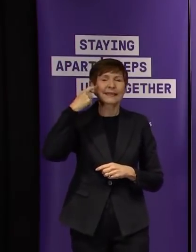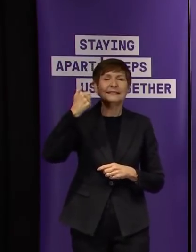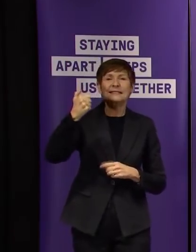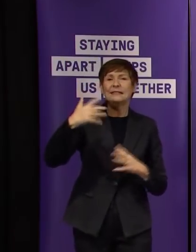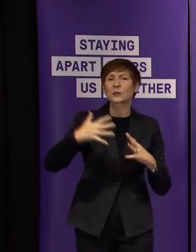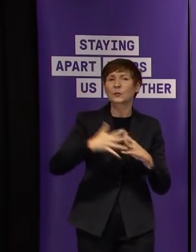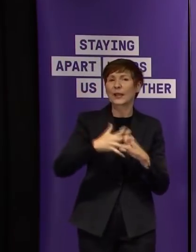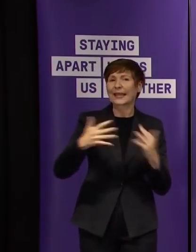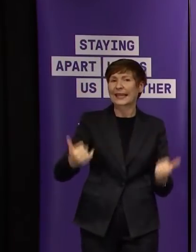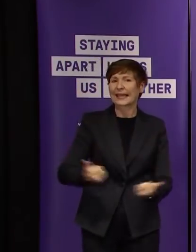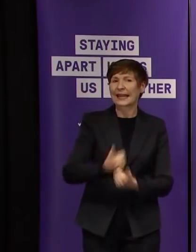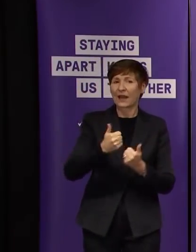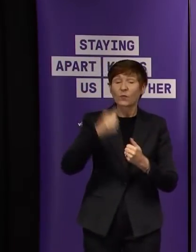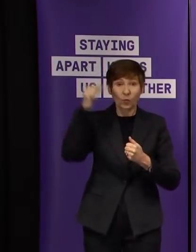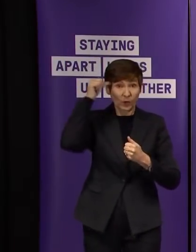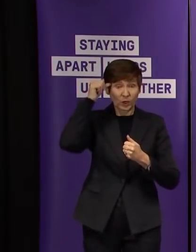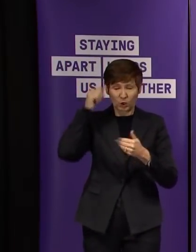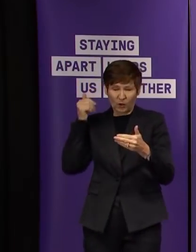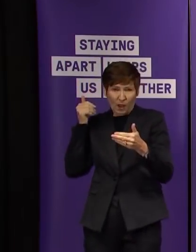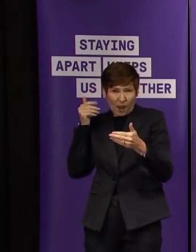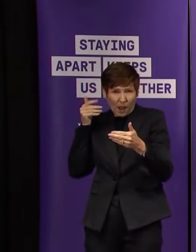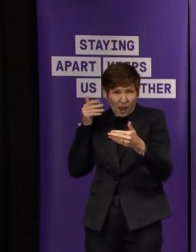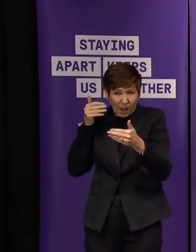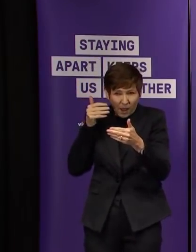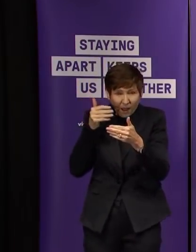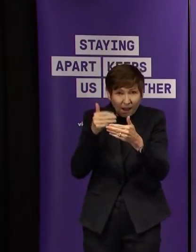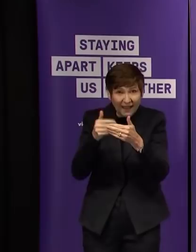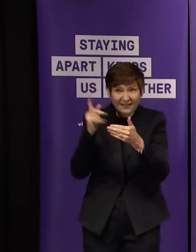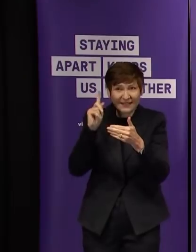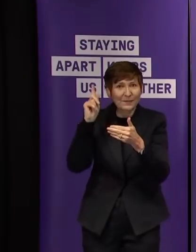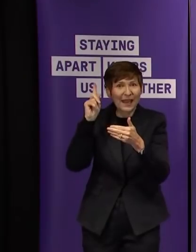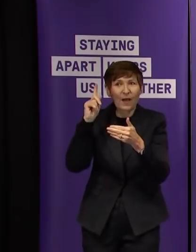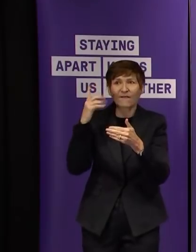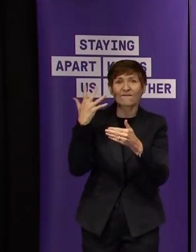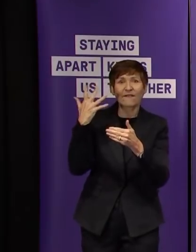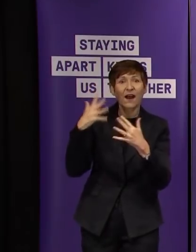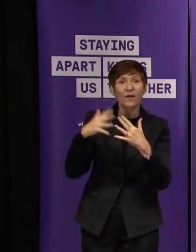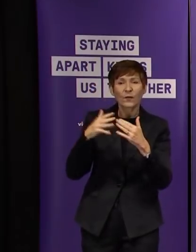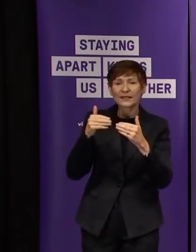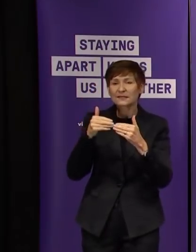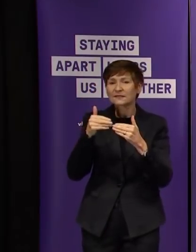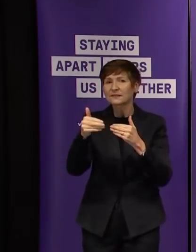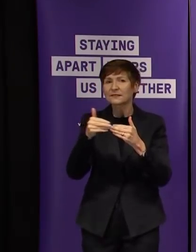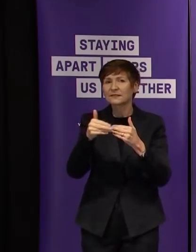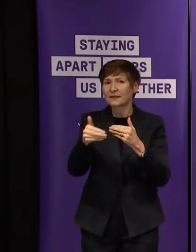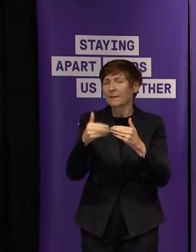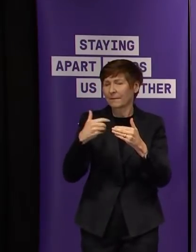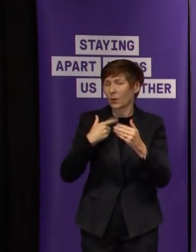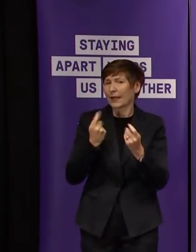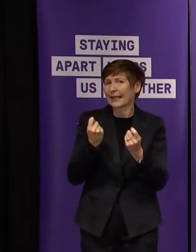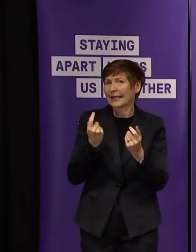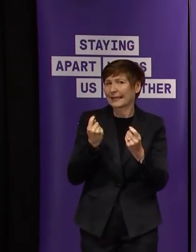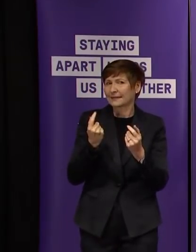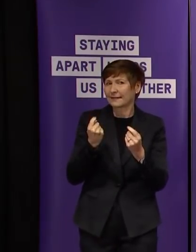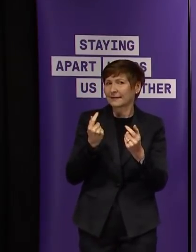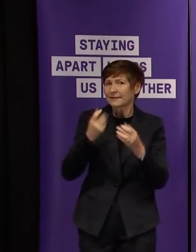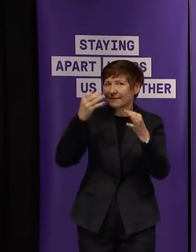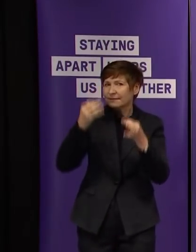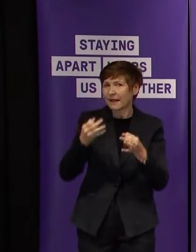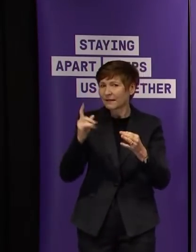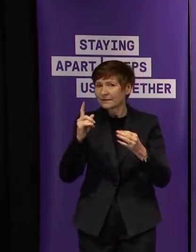sense, the settings that we've got now have been much more robustly informed by everything that we've gone through over the last 5 weeks to